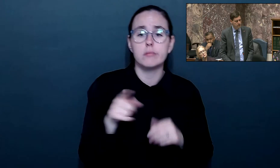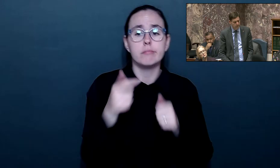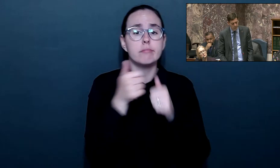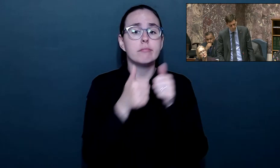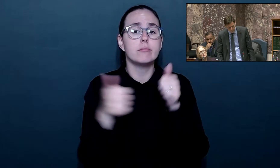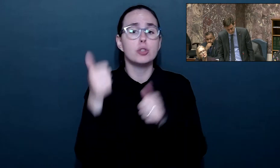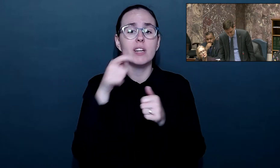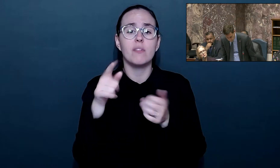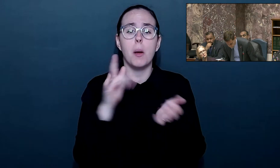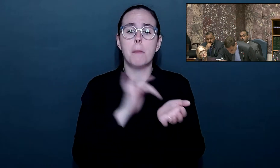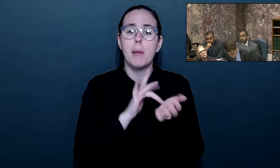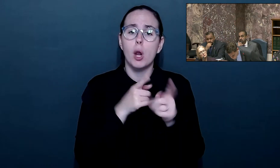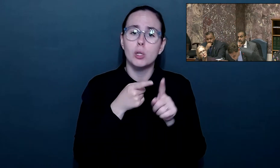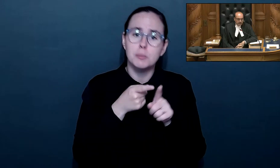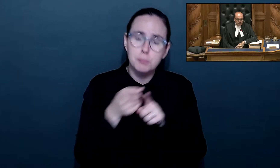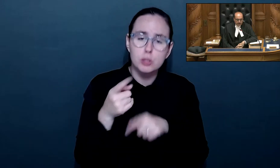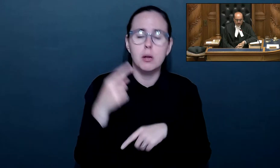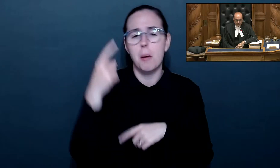information soon.